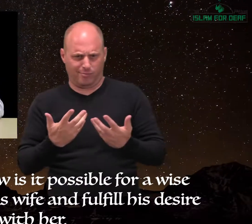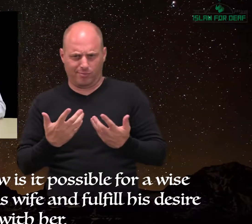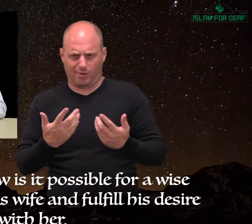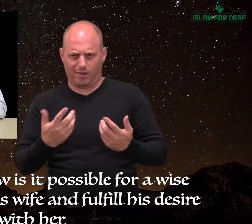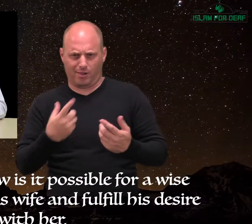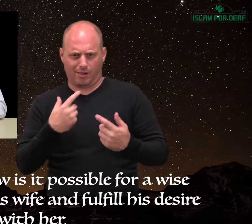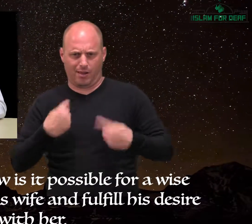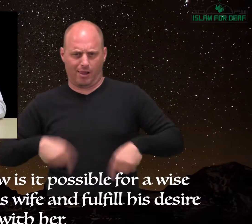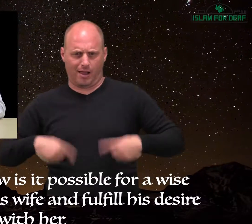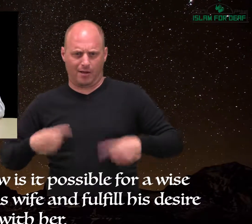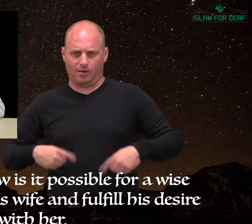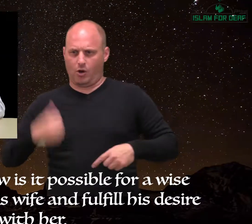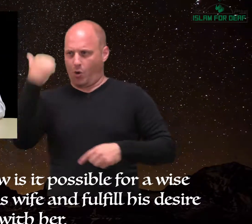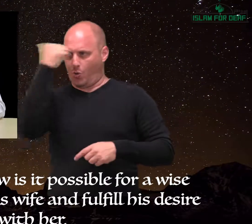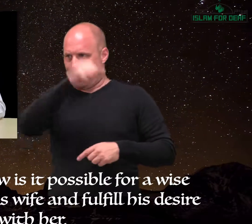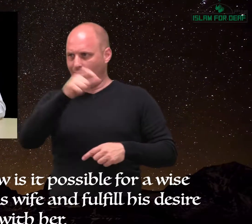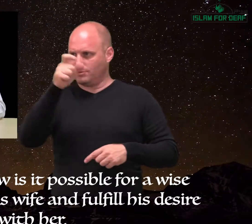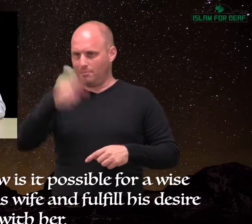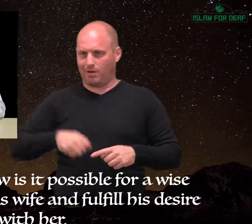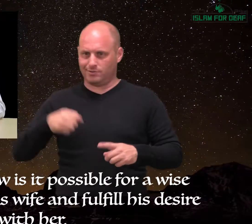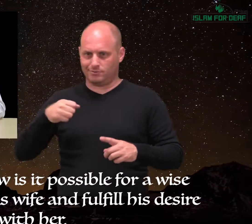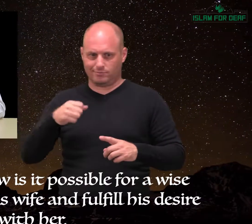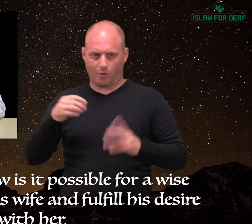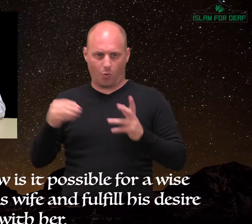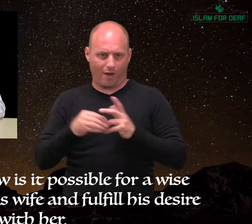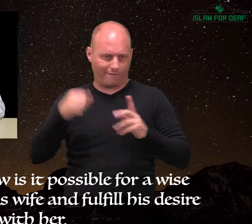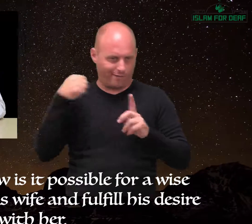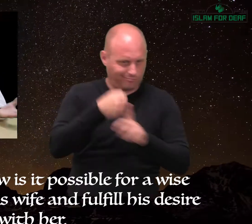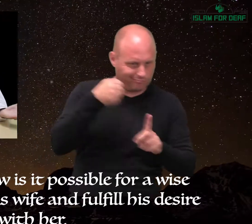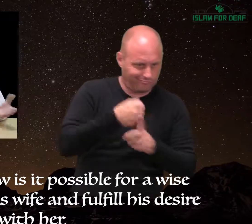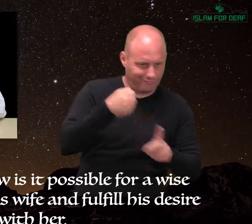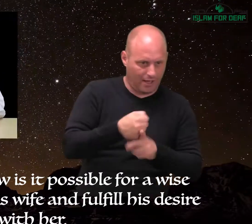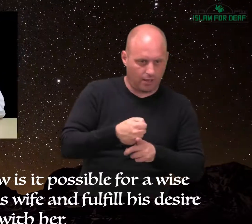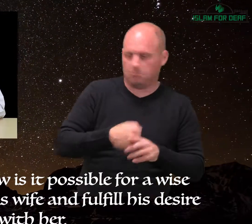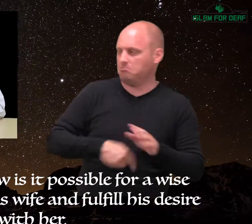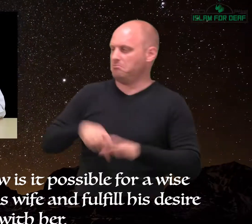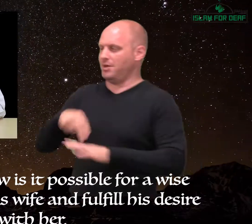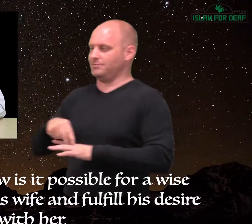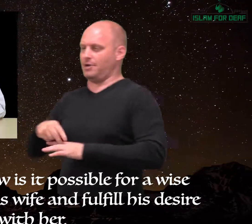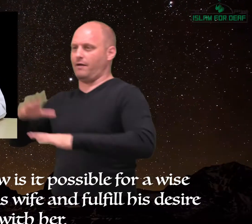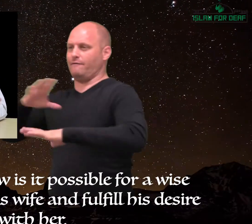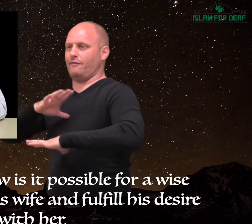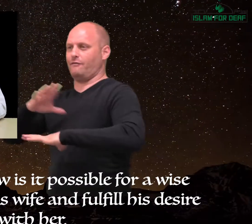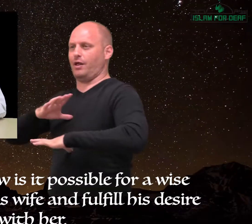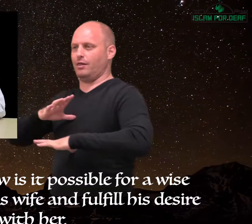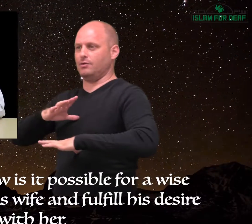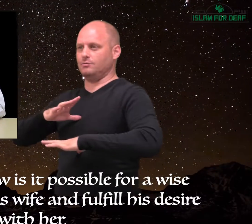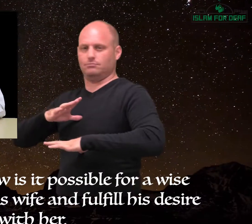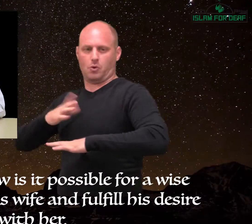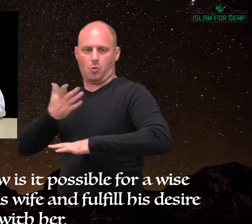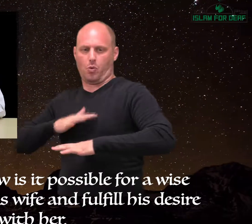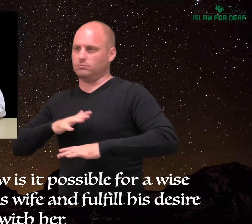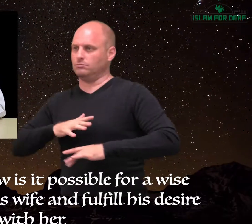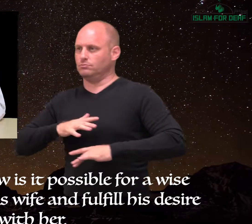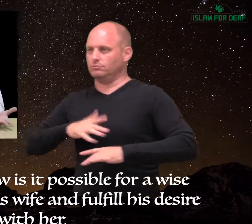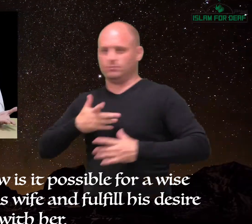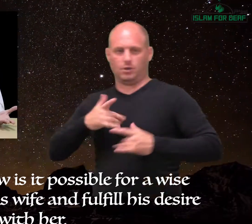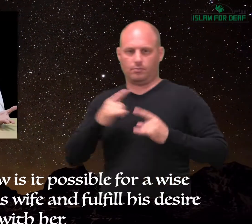for a wise person to beat his wife and then he fulfill his desires with her as well?